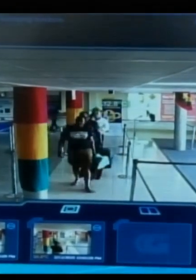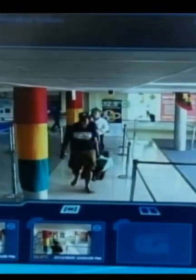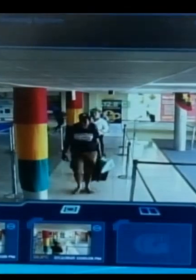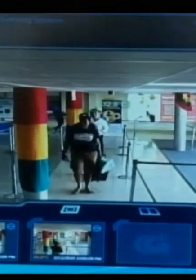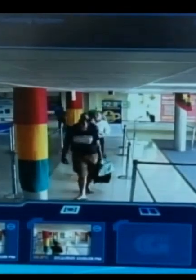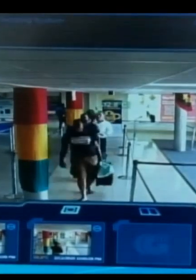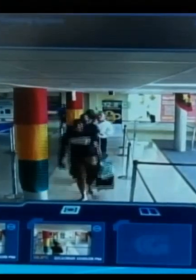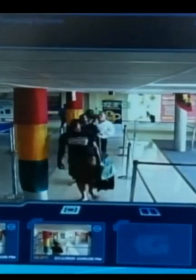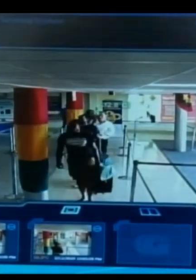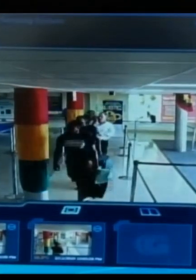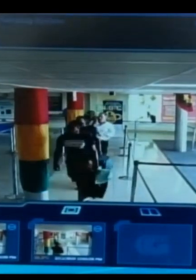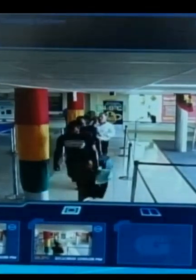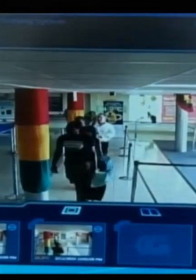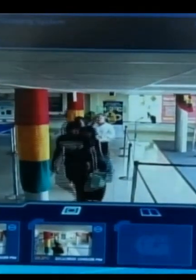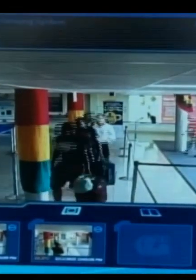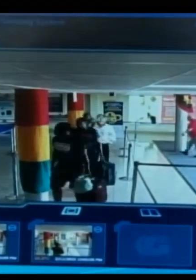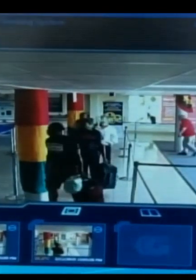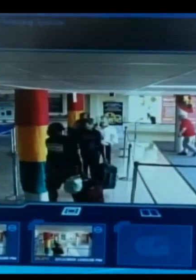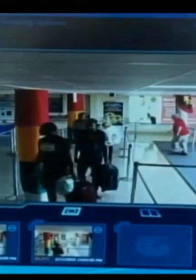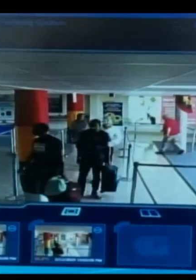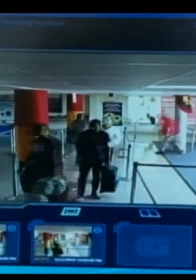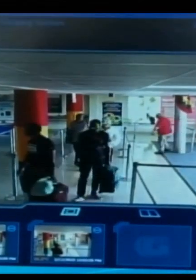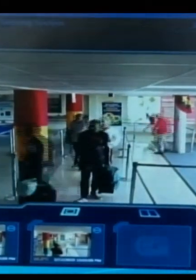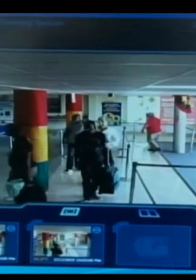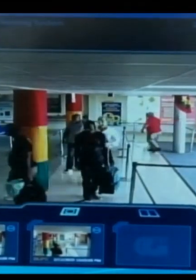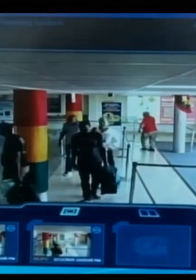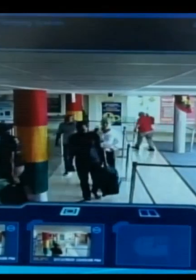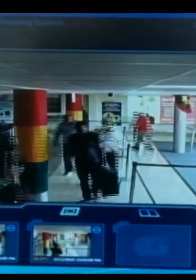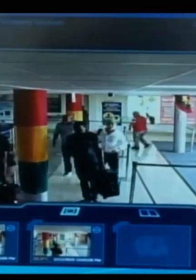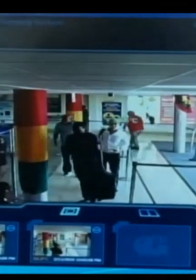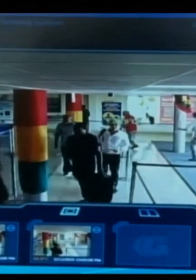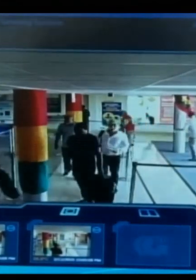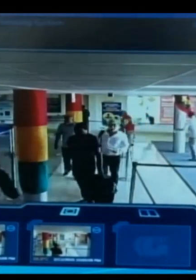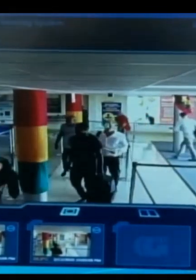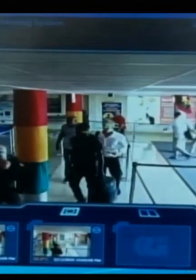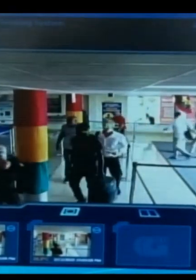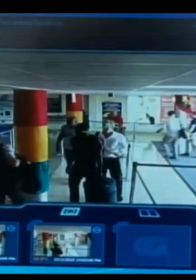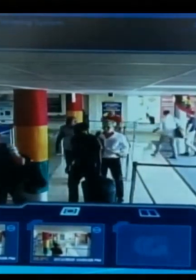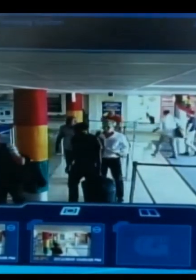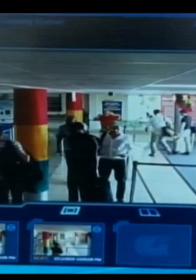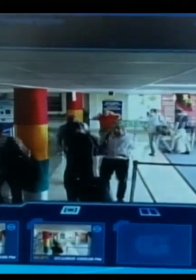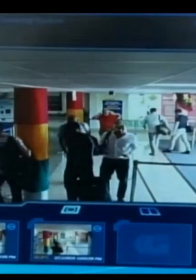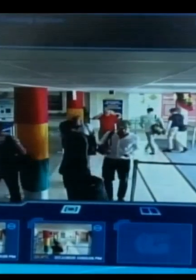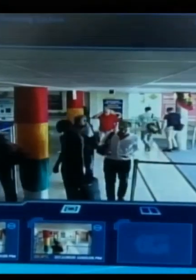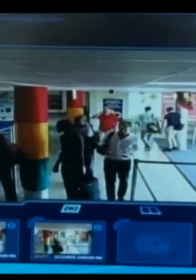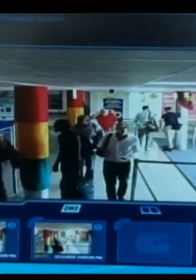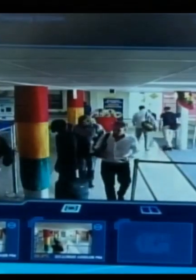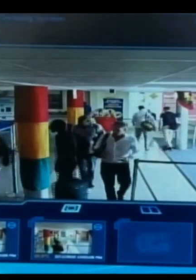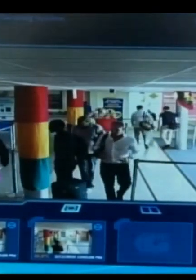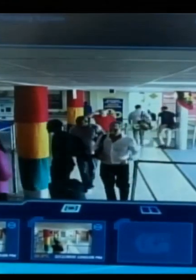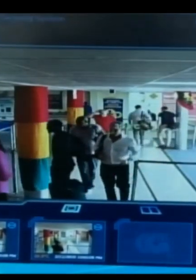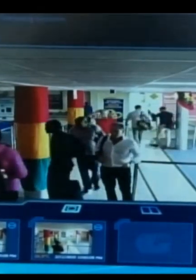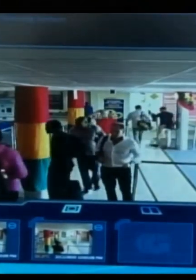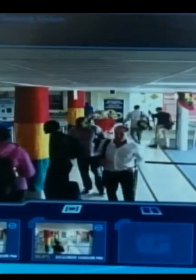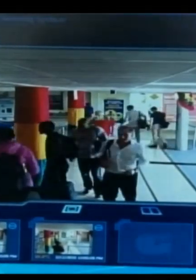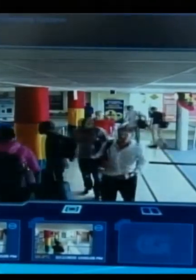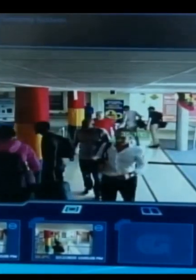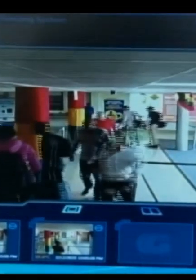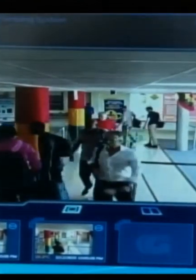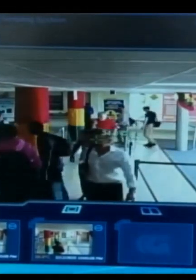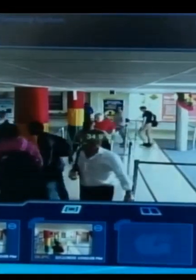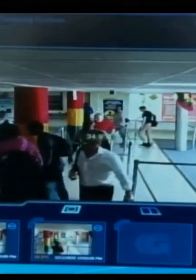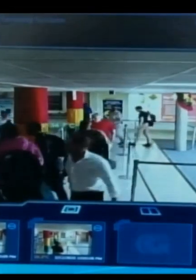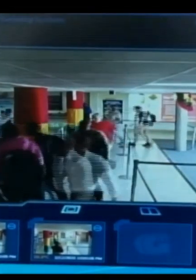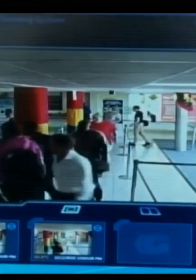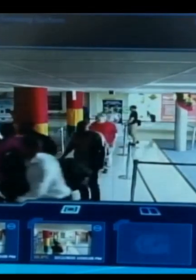section of the immigration form that requires one's travel history in the last 6 weeks, it is now a requirement of all